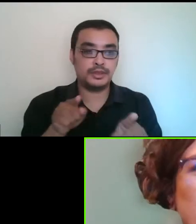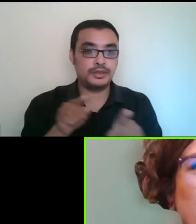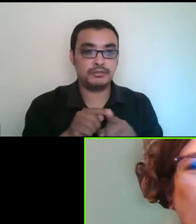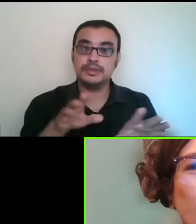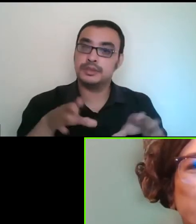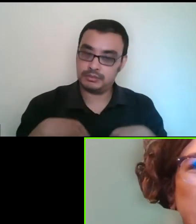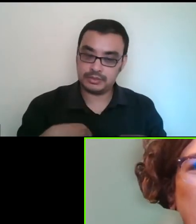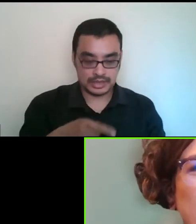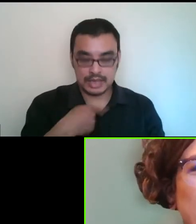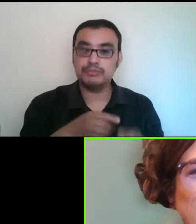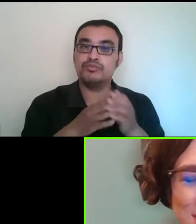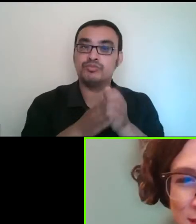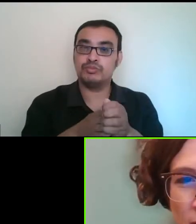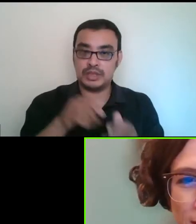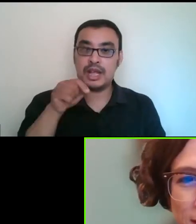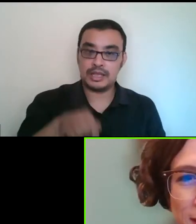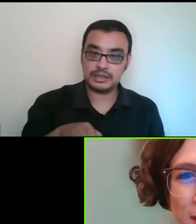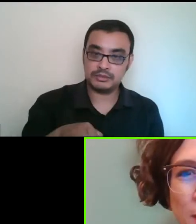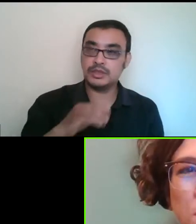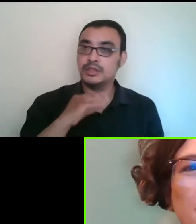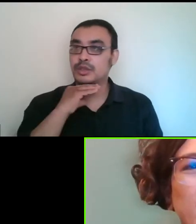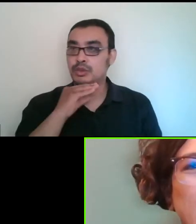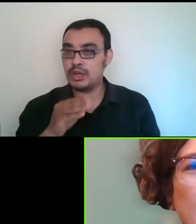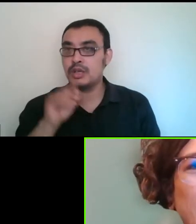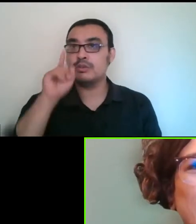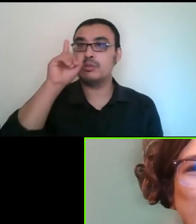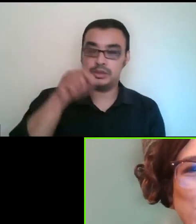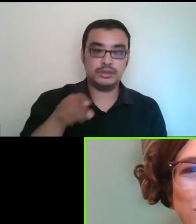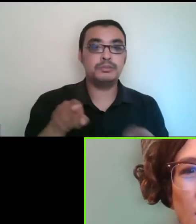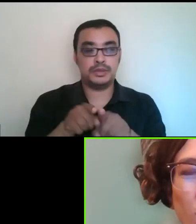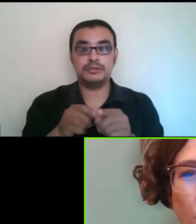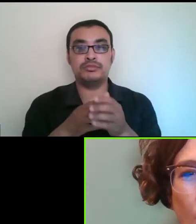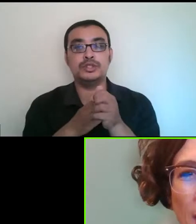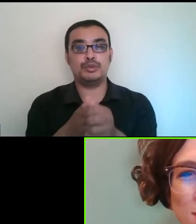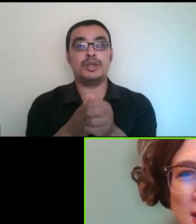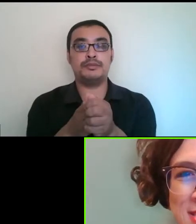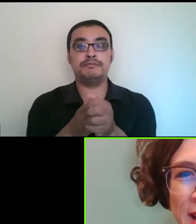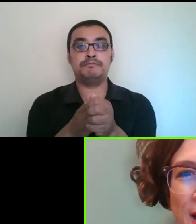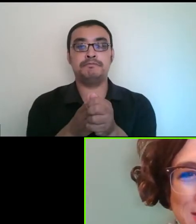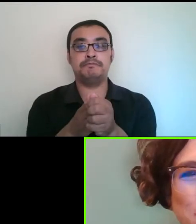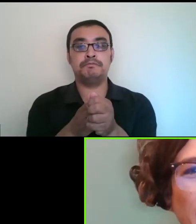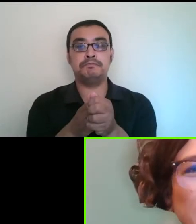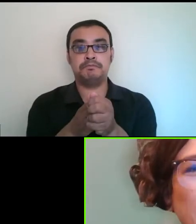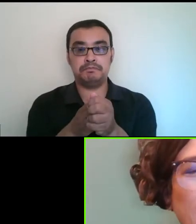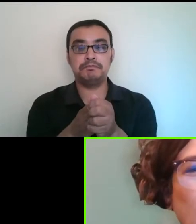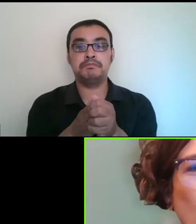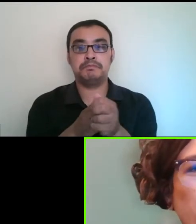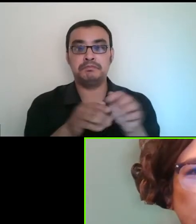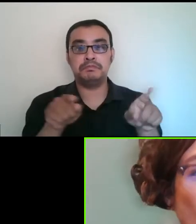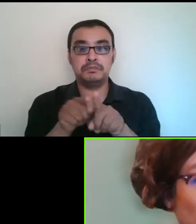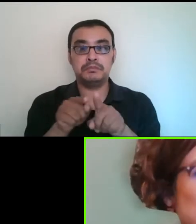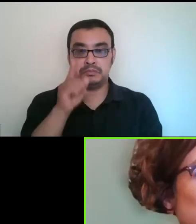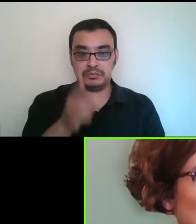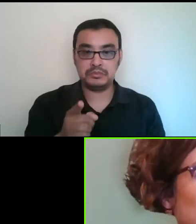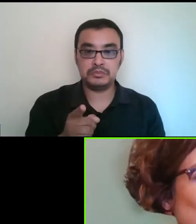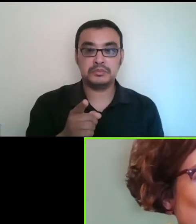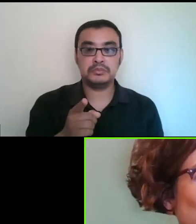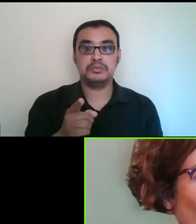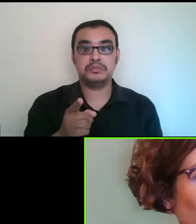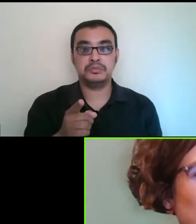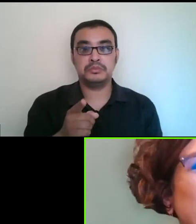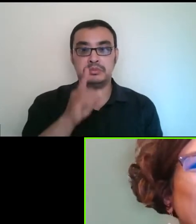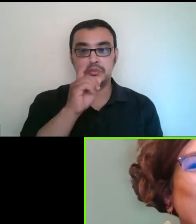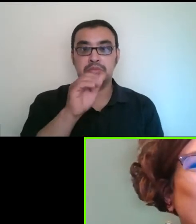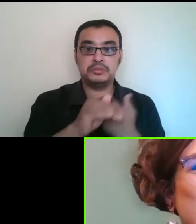leaders of today as the young leaders of our program, as Lela, as Mylene, and I hope you are also the young leaders